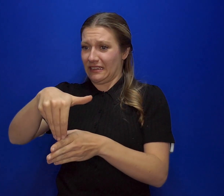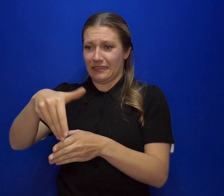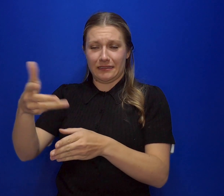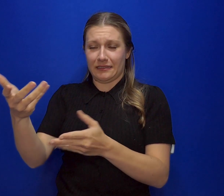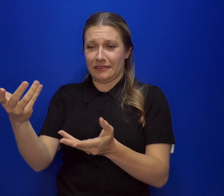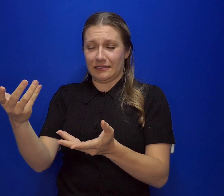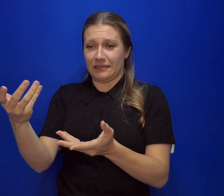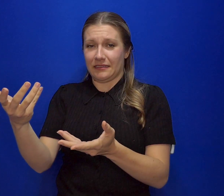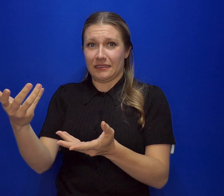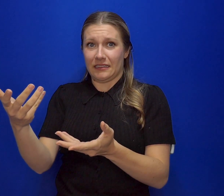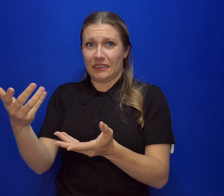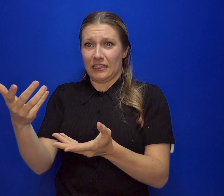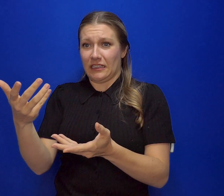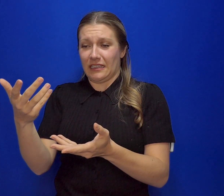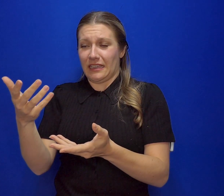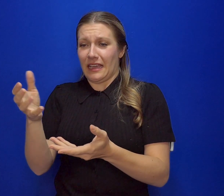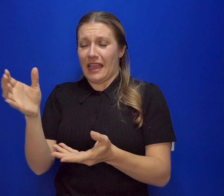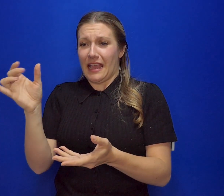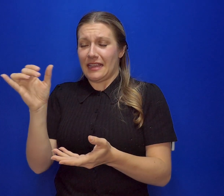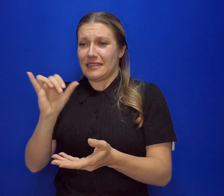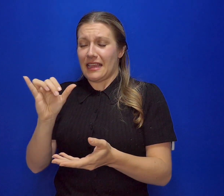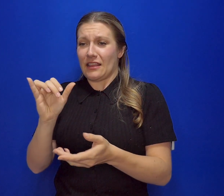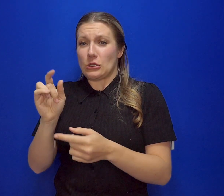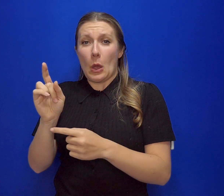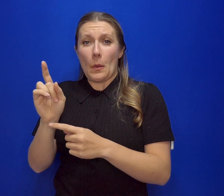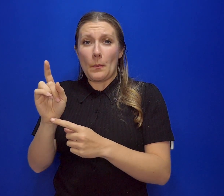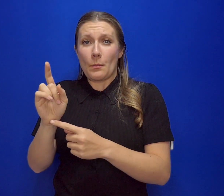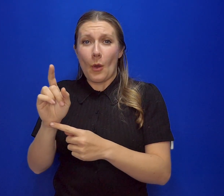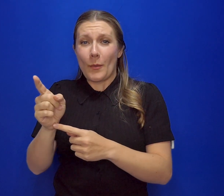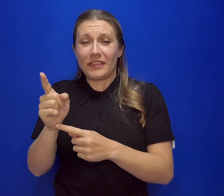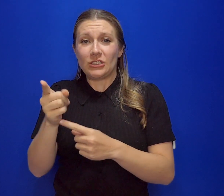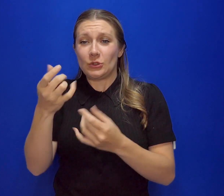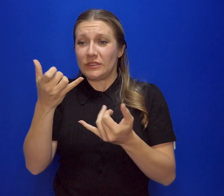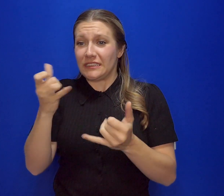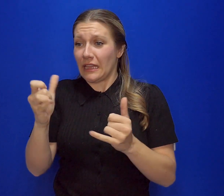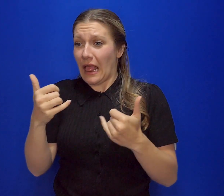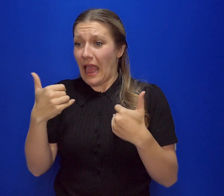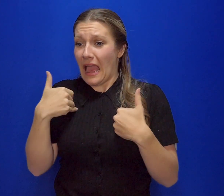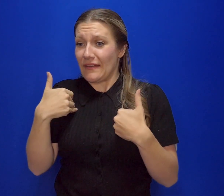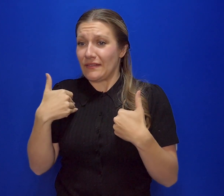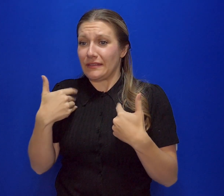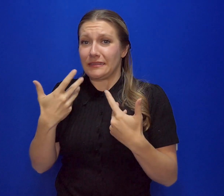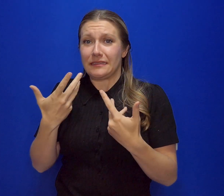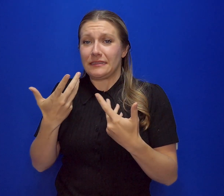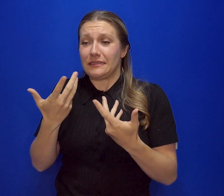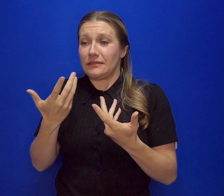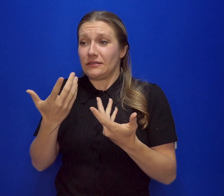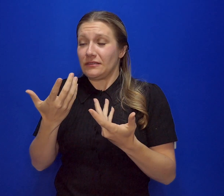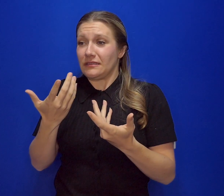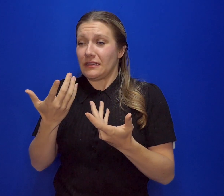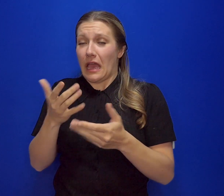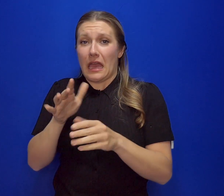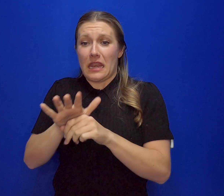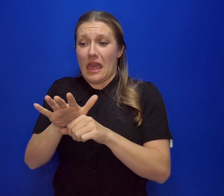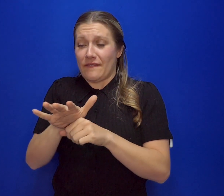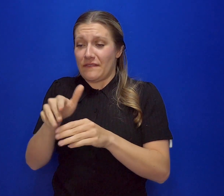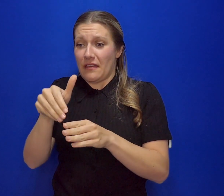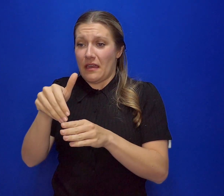you're dimming a light, and there's a moment where, you still have plenty of room left on the dimmer, but the thing just goes off and you go, oh, that was weird.